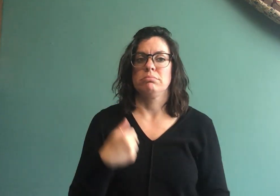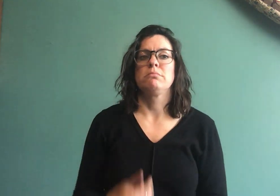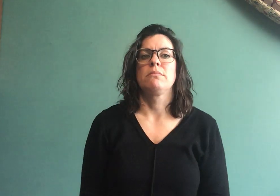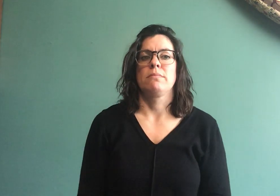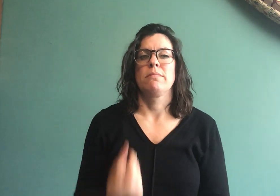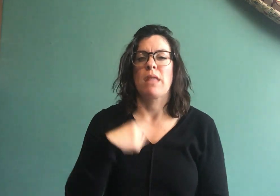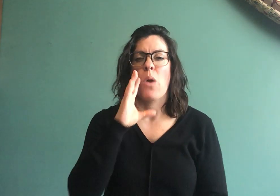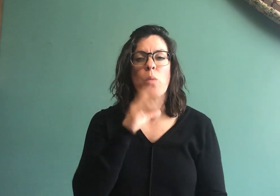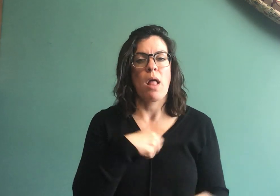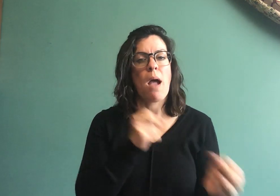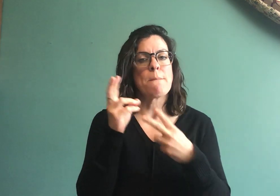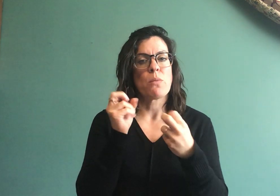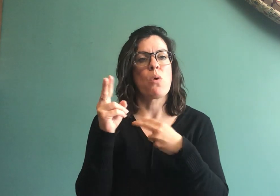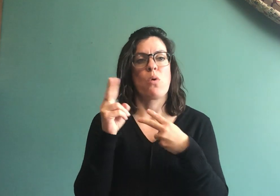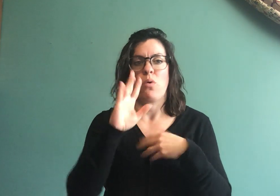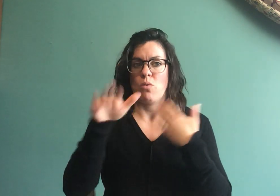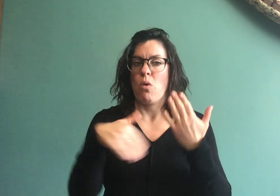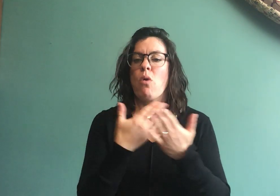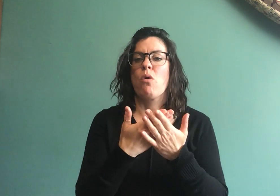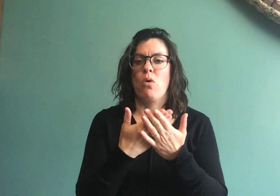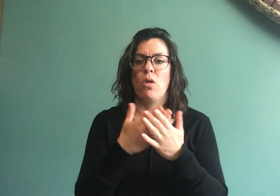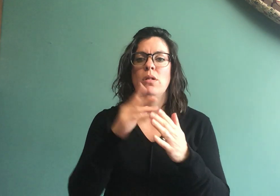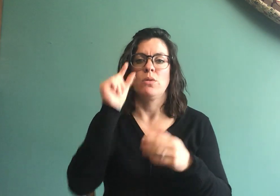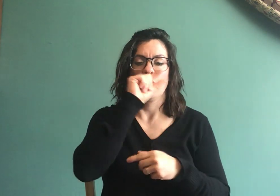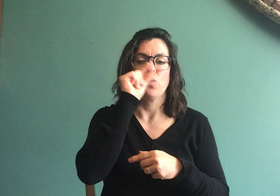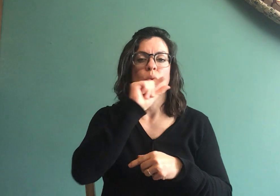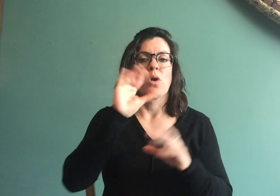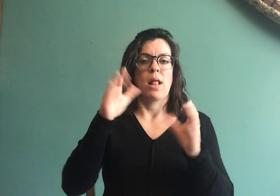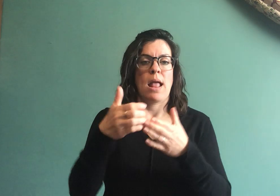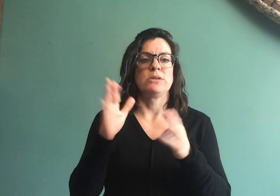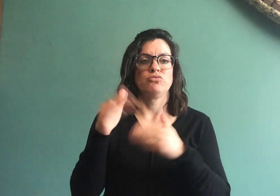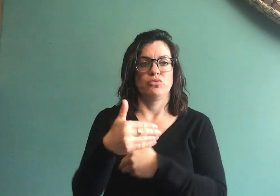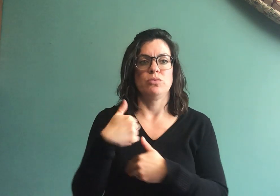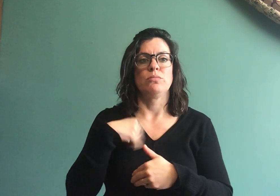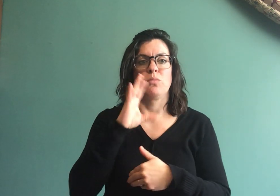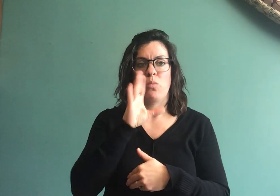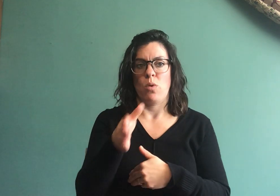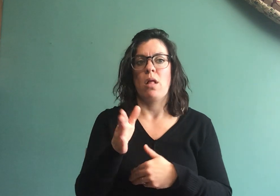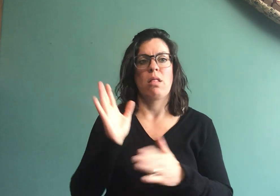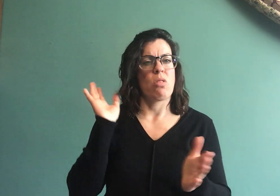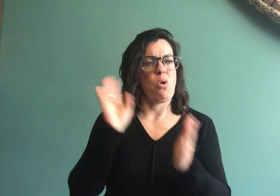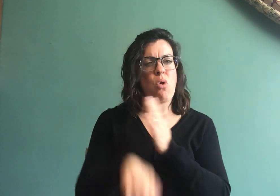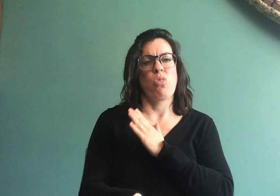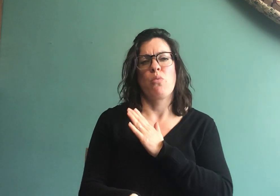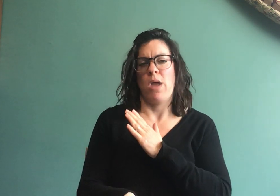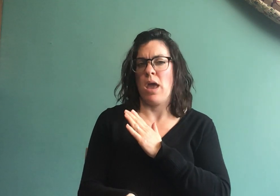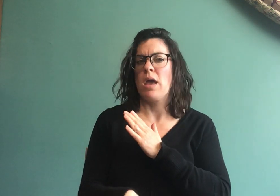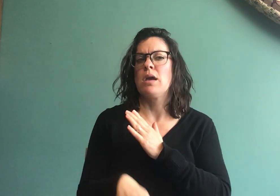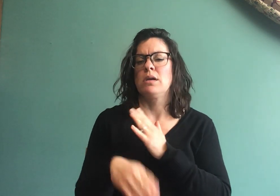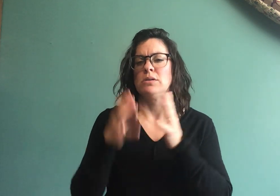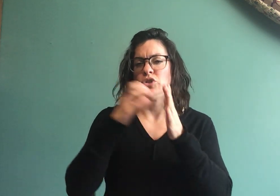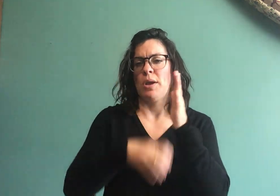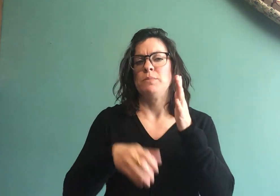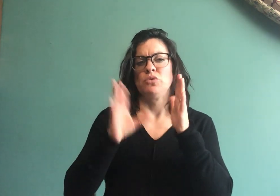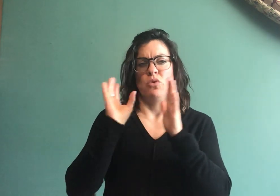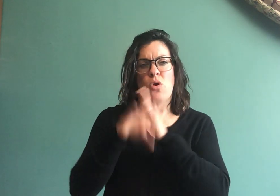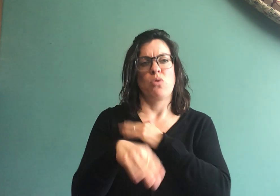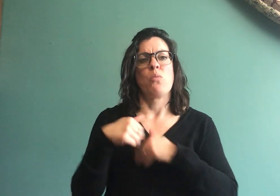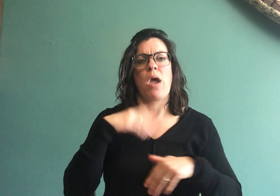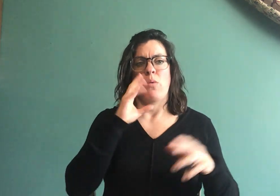Classroom, and I'll probably send you the rest of the book over the holiday when I have some time to do it. Because I usually get up early in the morning and have my coffee, and